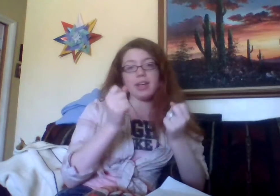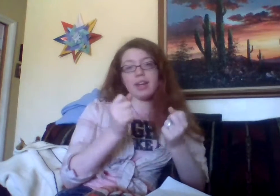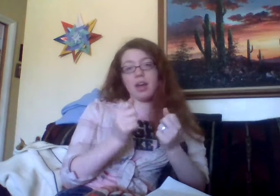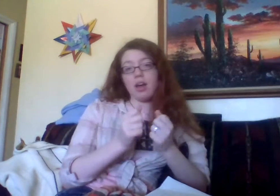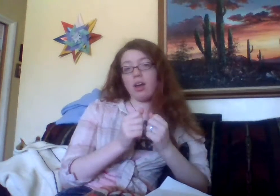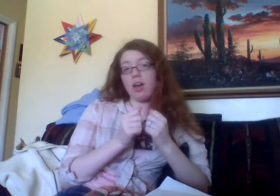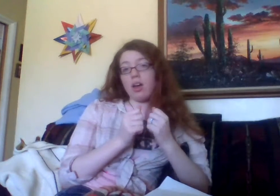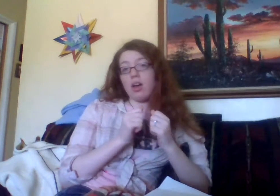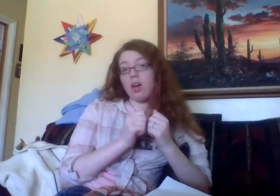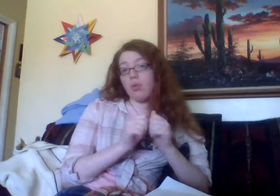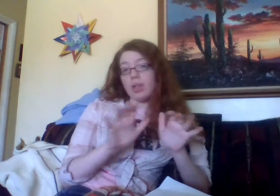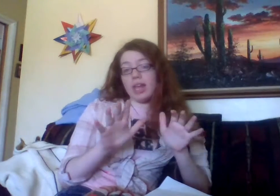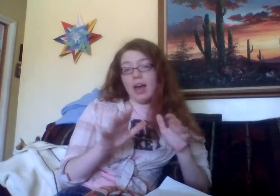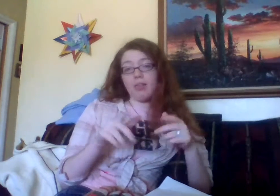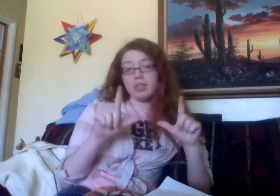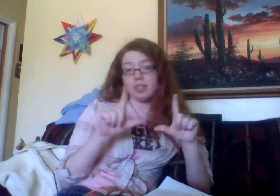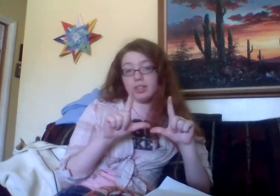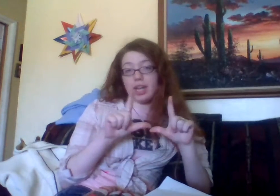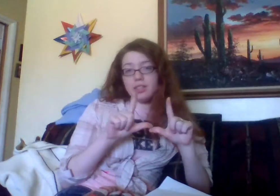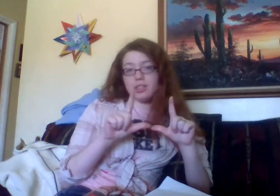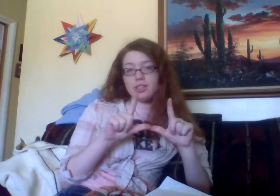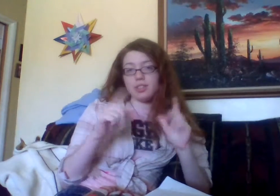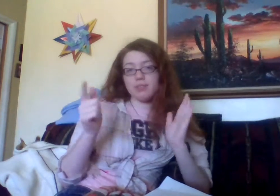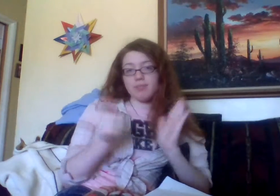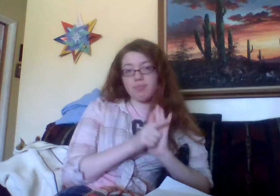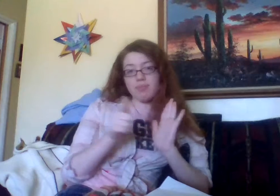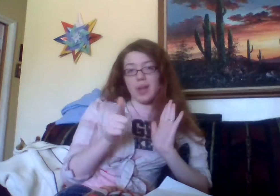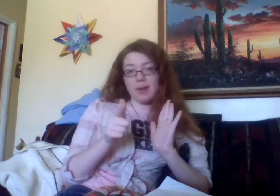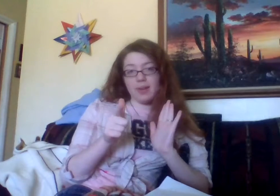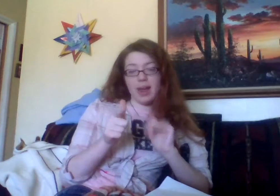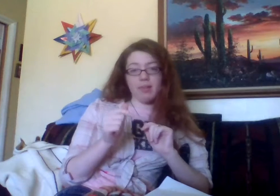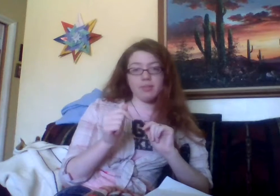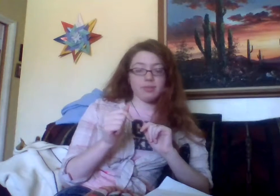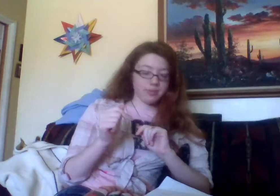Driving without your license, not allowed.